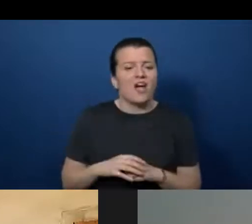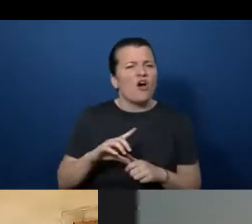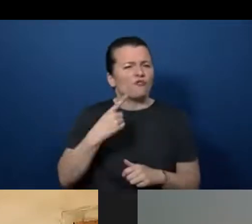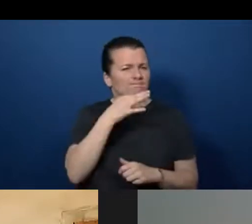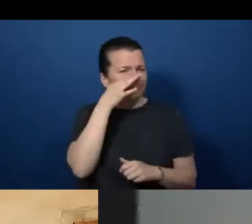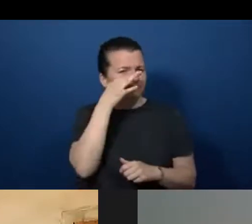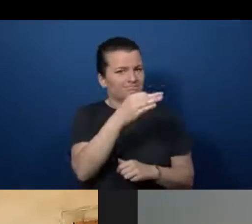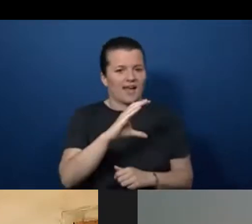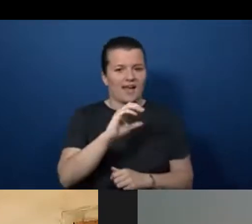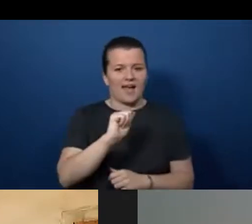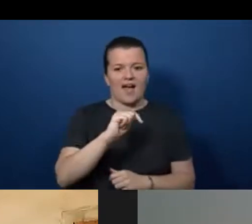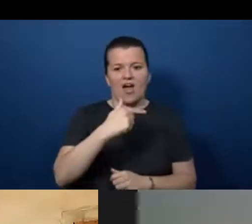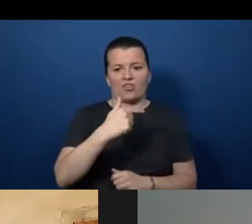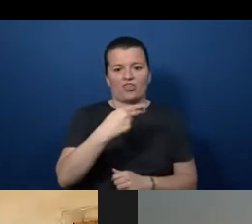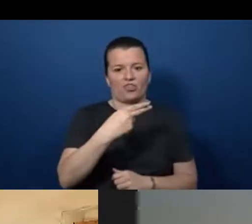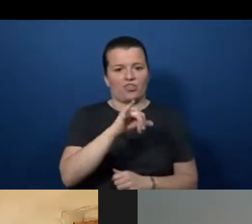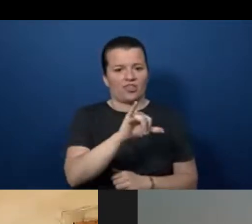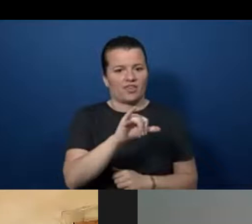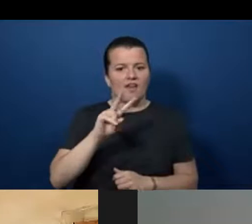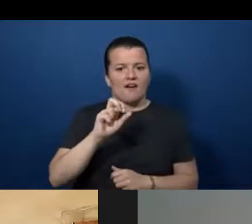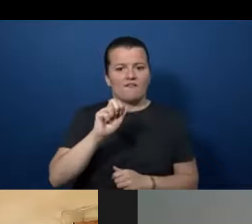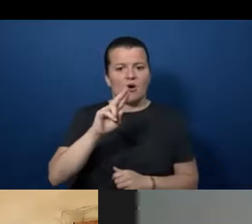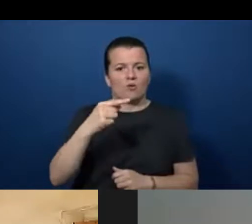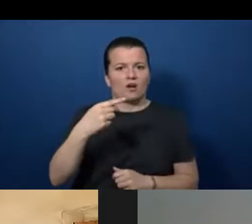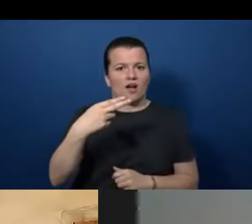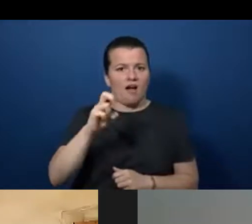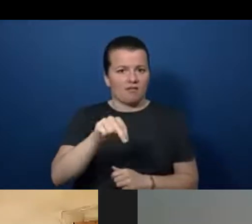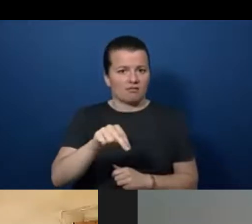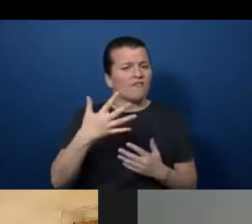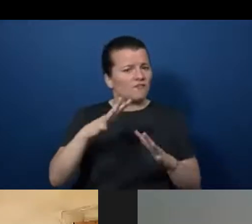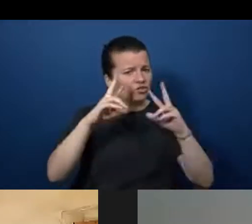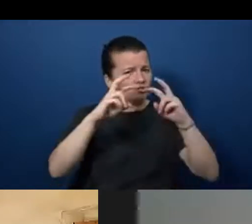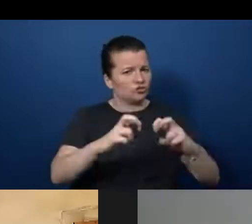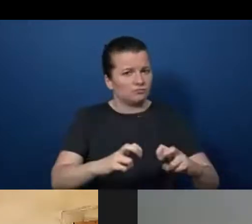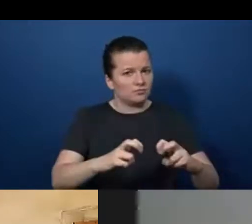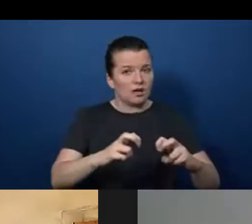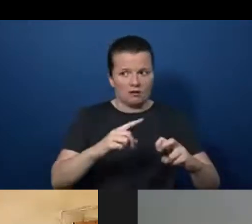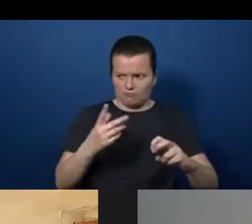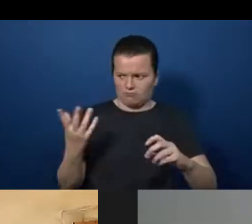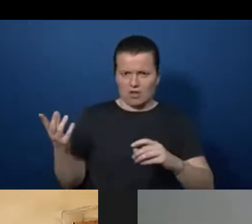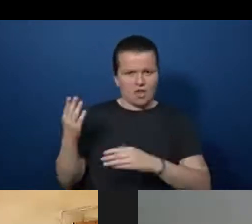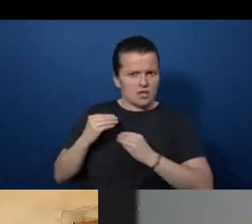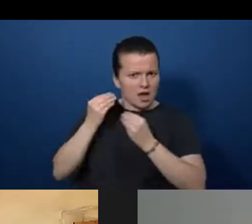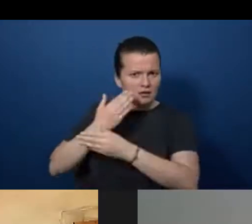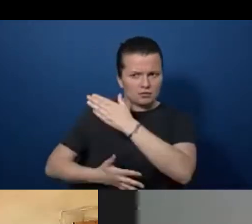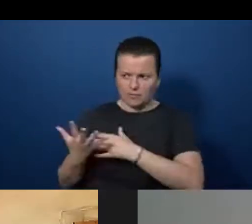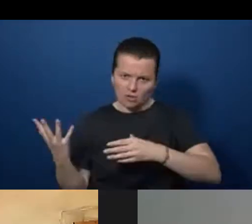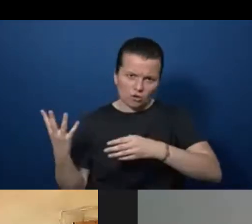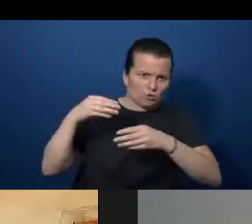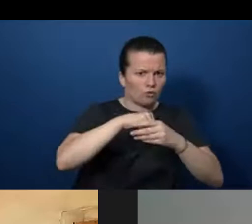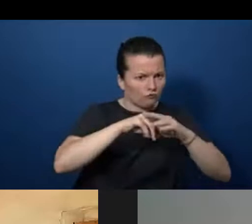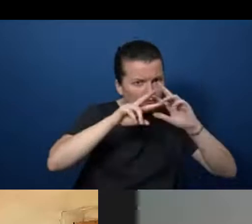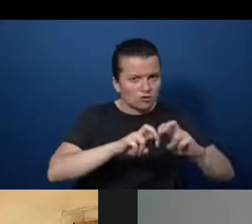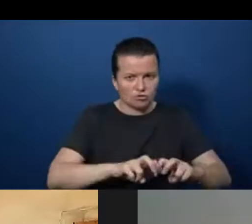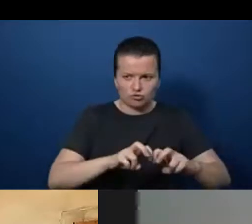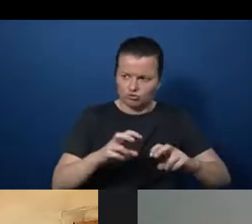been conducting all this participatory and inclusive research with young people with disabilities. So can